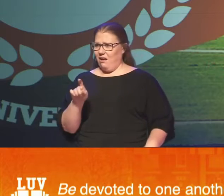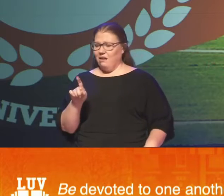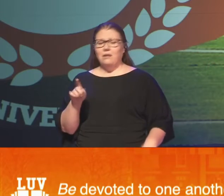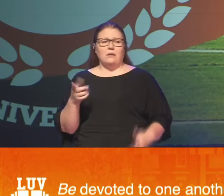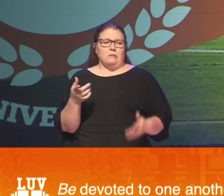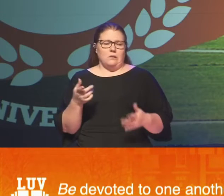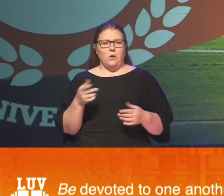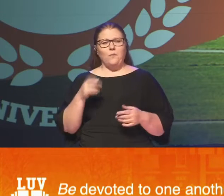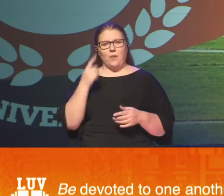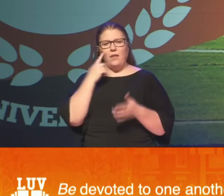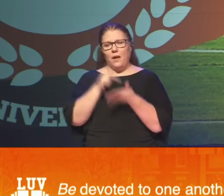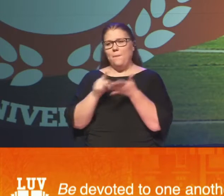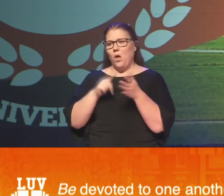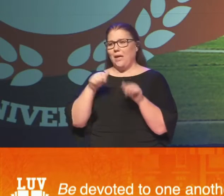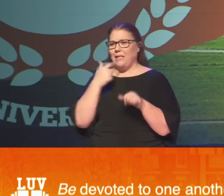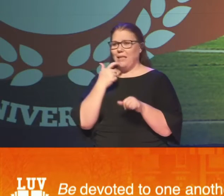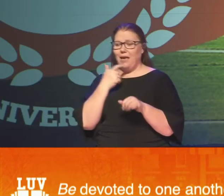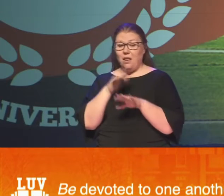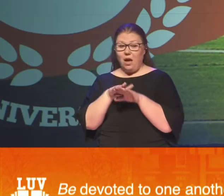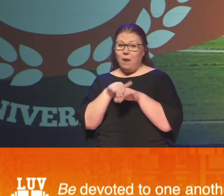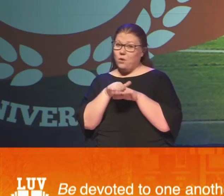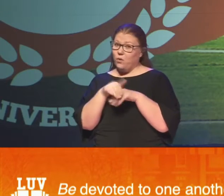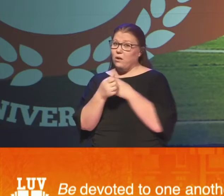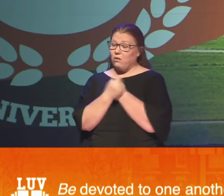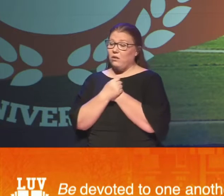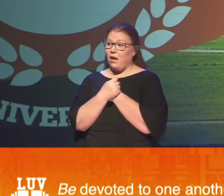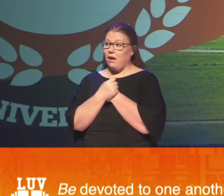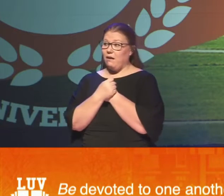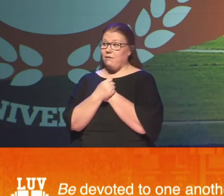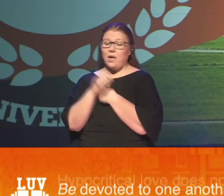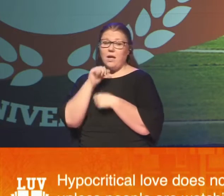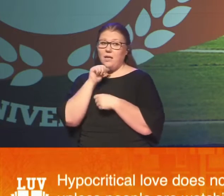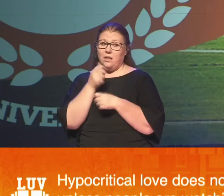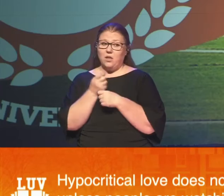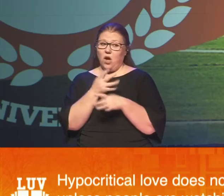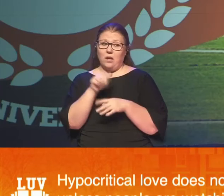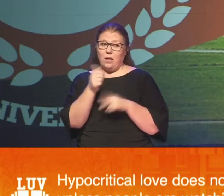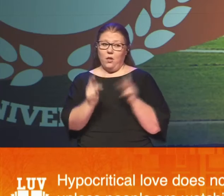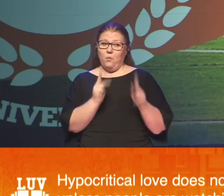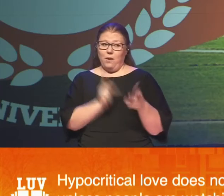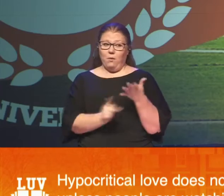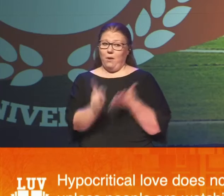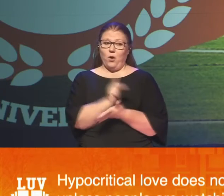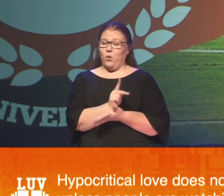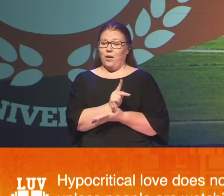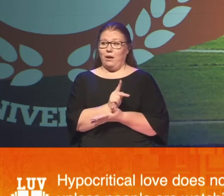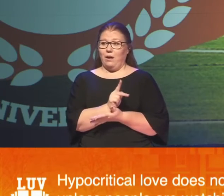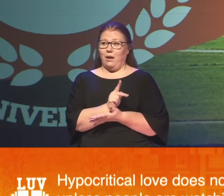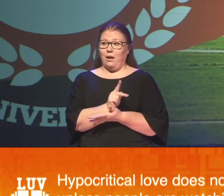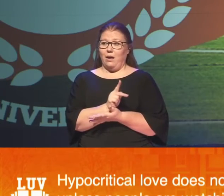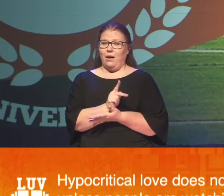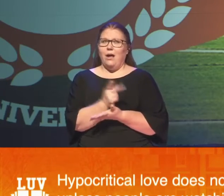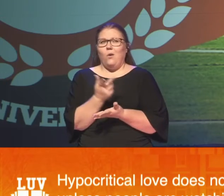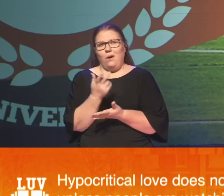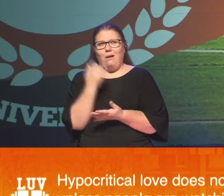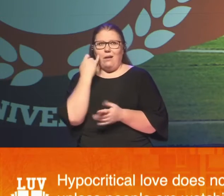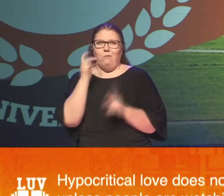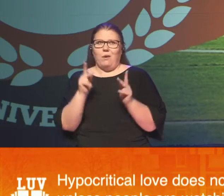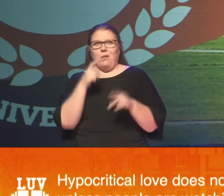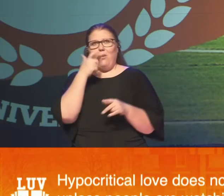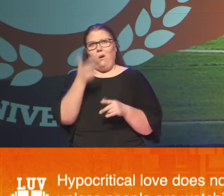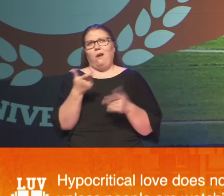but so I think Paul could say this. He'd say, well, hypocritical love doesn't make other people a priority, unless, of course, people are